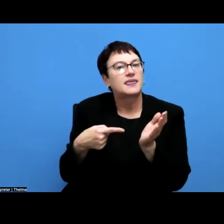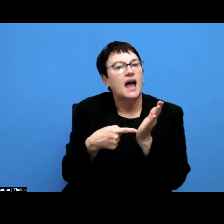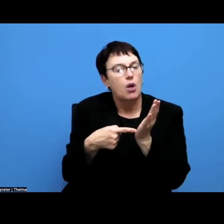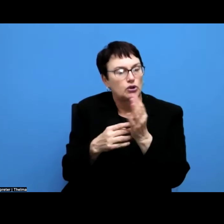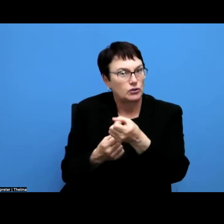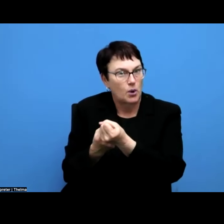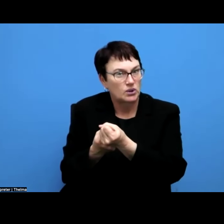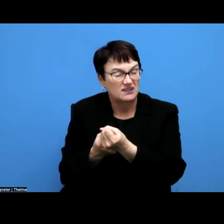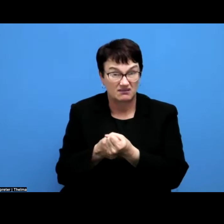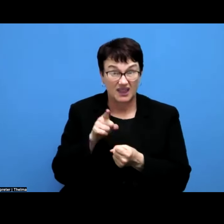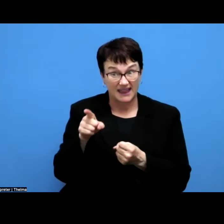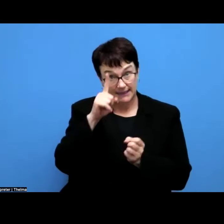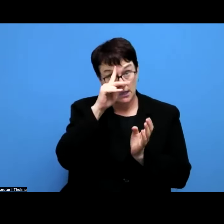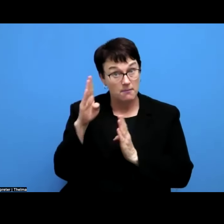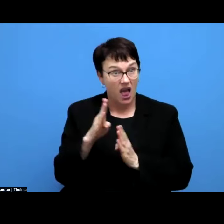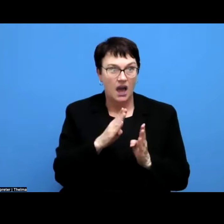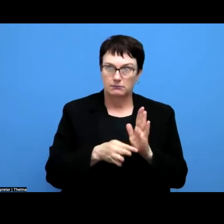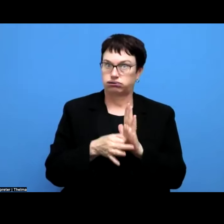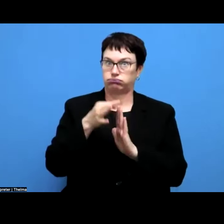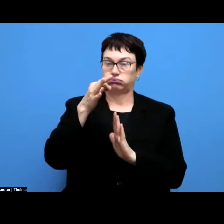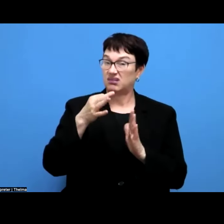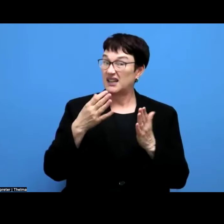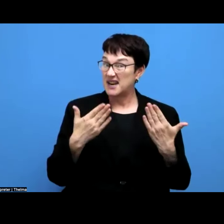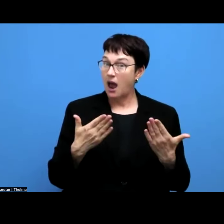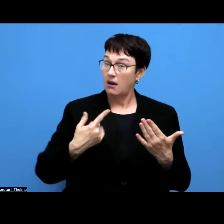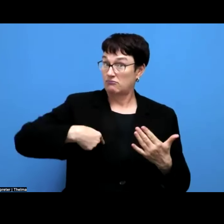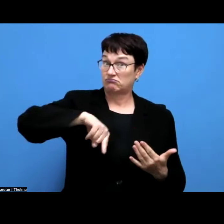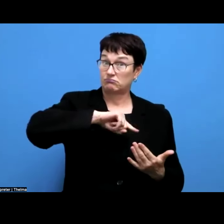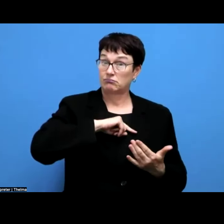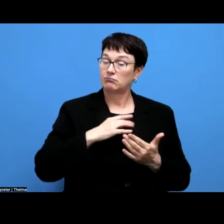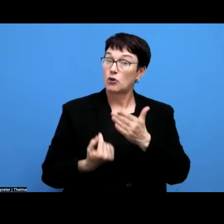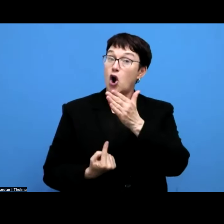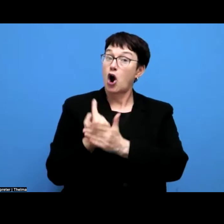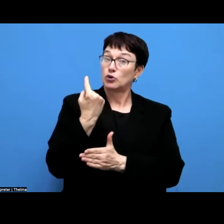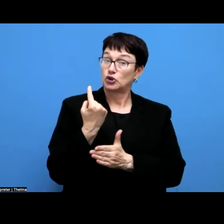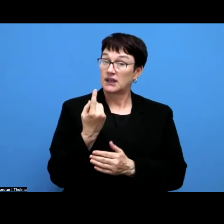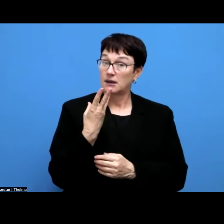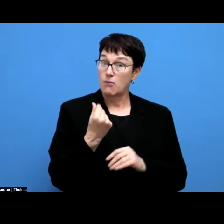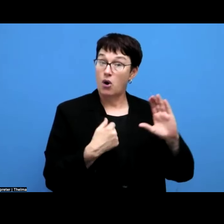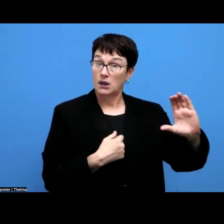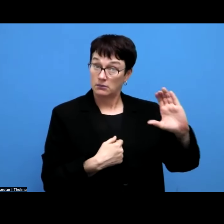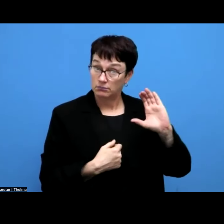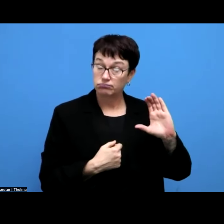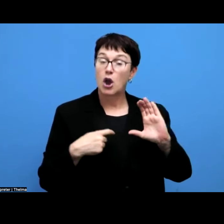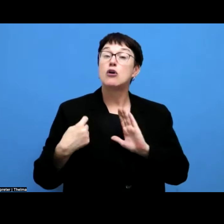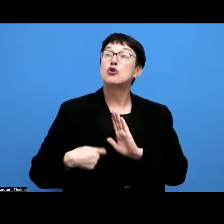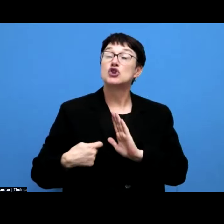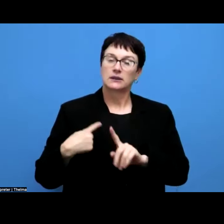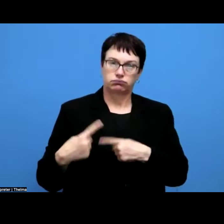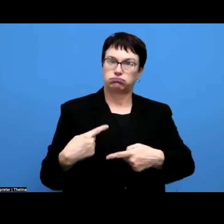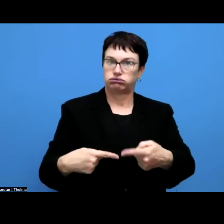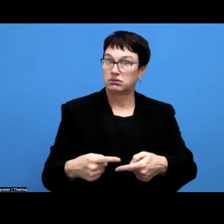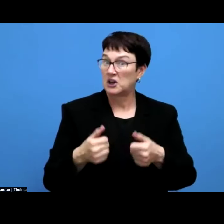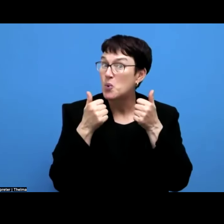actually gave us the opportunity to have the fund and the project in Kenya. And so in